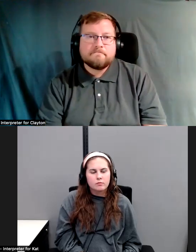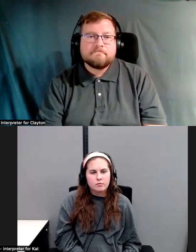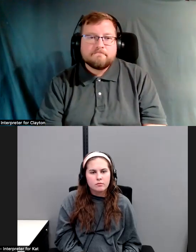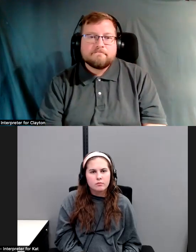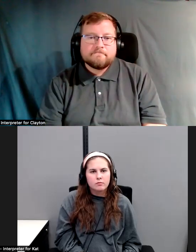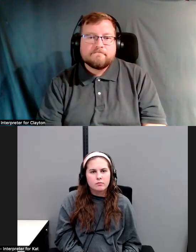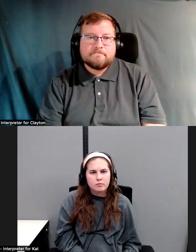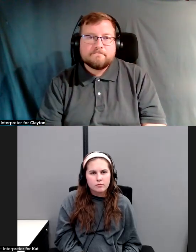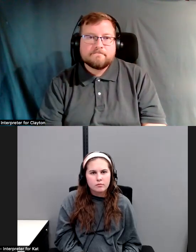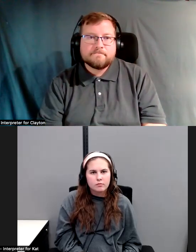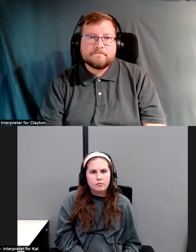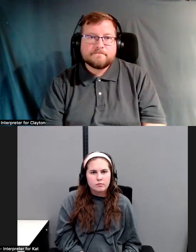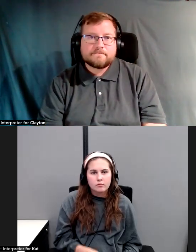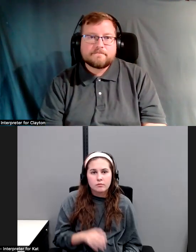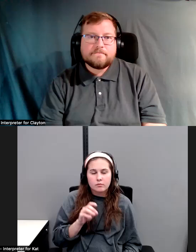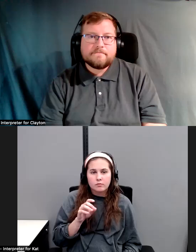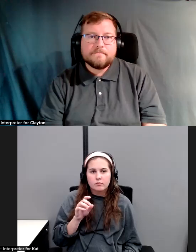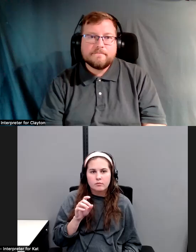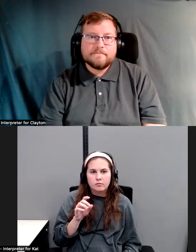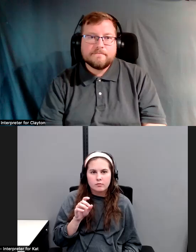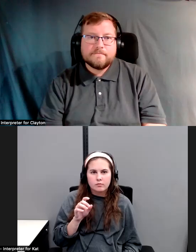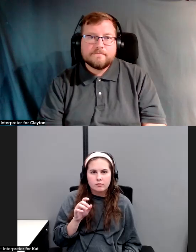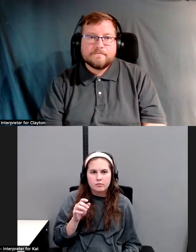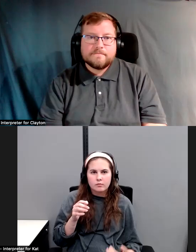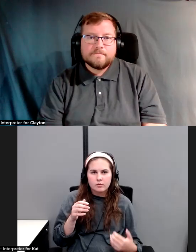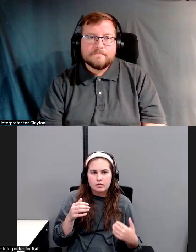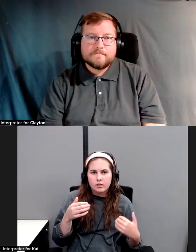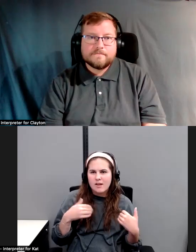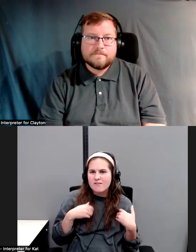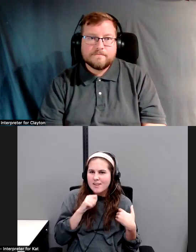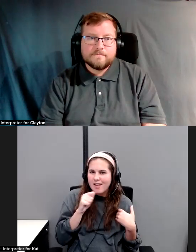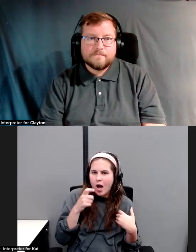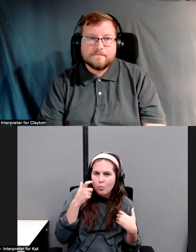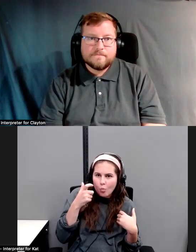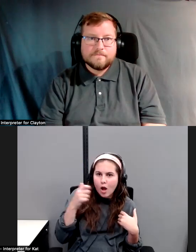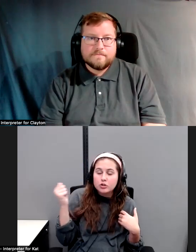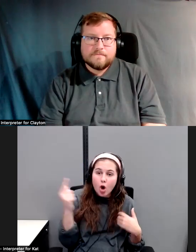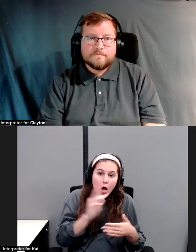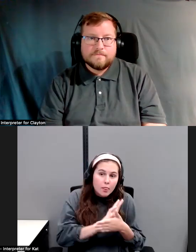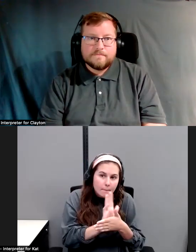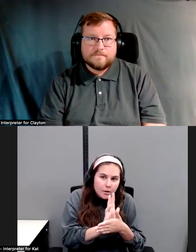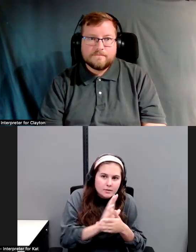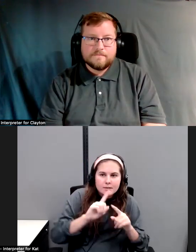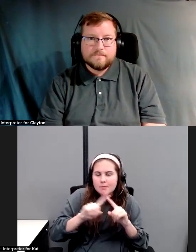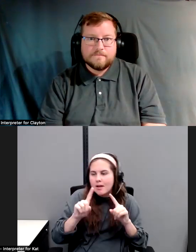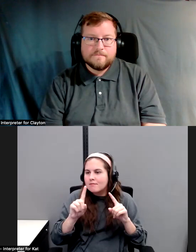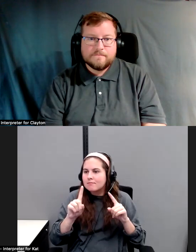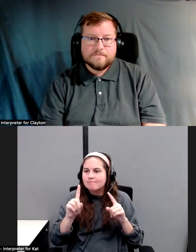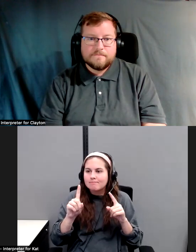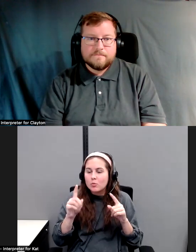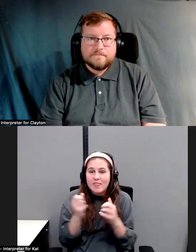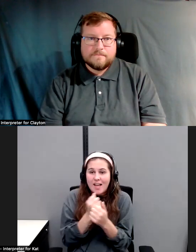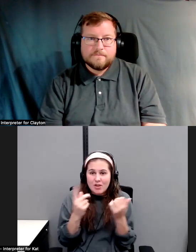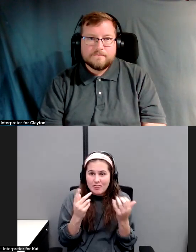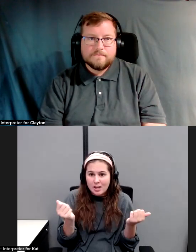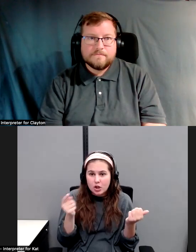I have a question. Okay. I have not really watched a lot all of the movies, but out of everything you made or everything